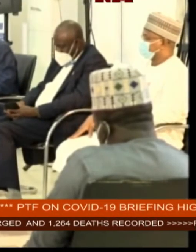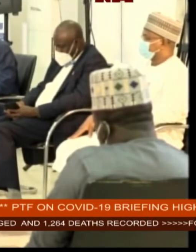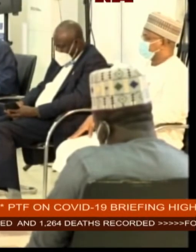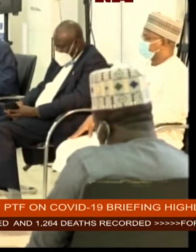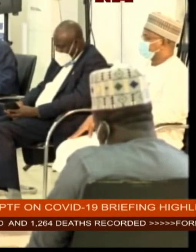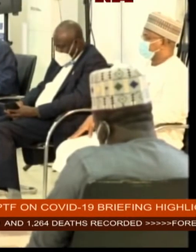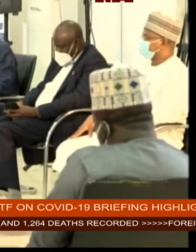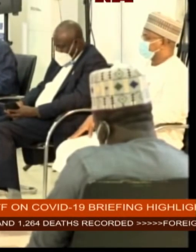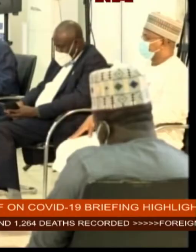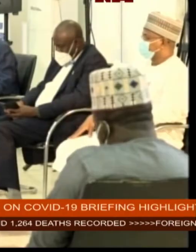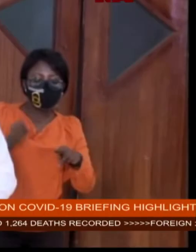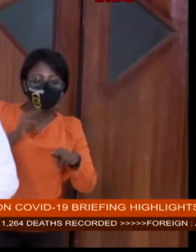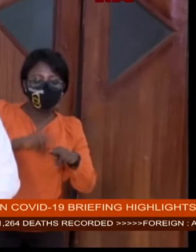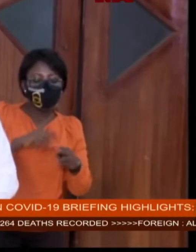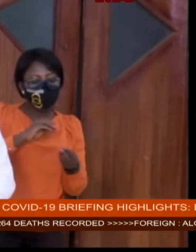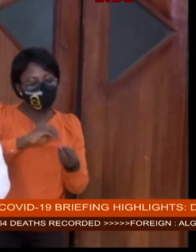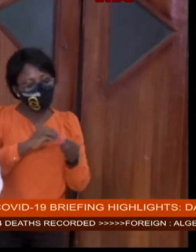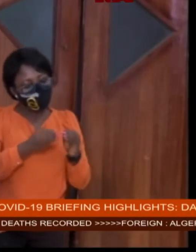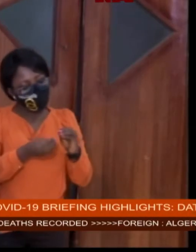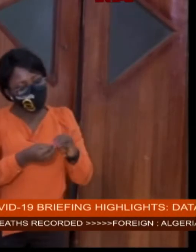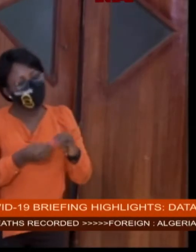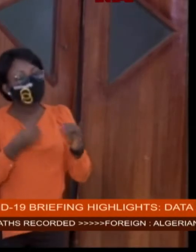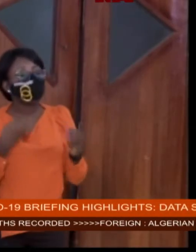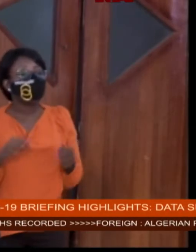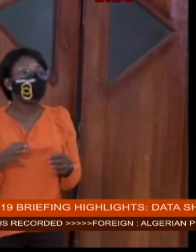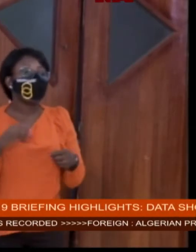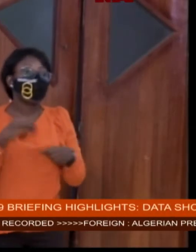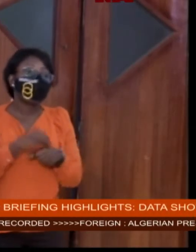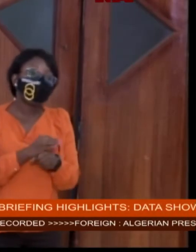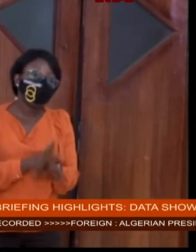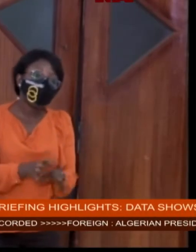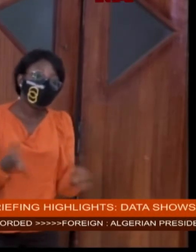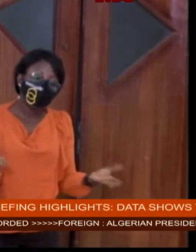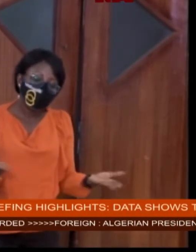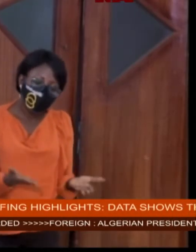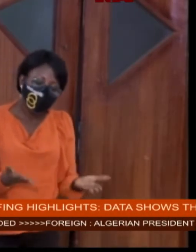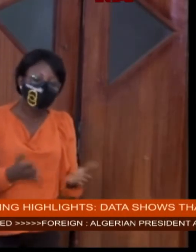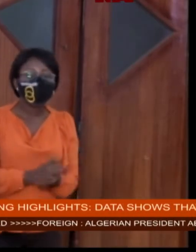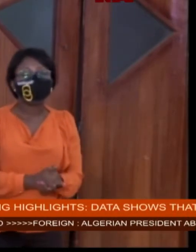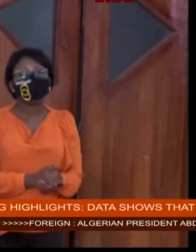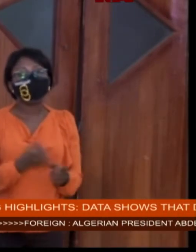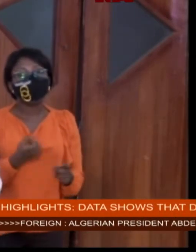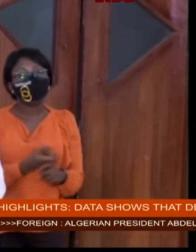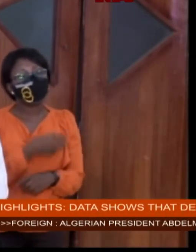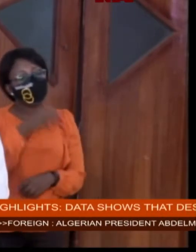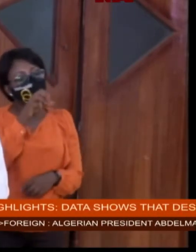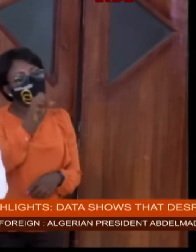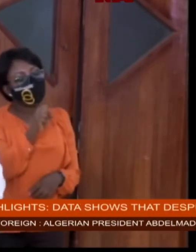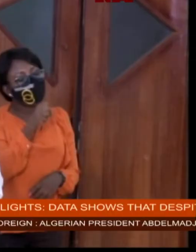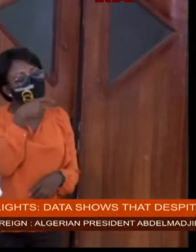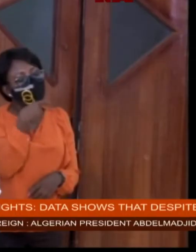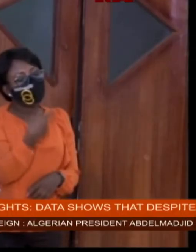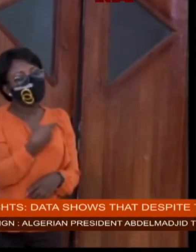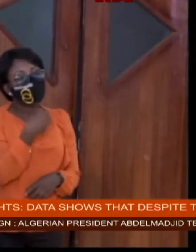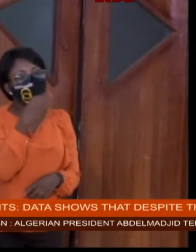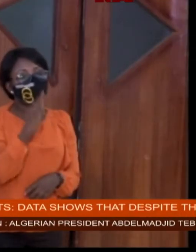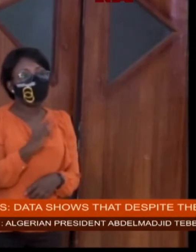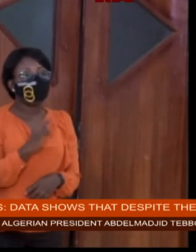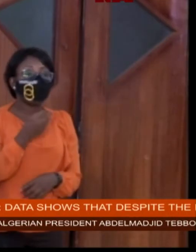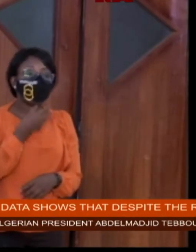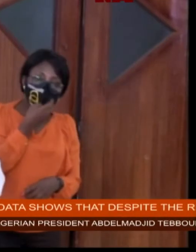the increasing, rising cases of transmission. From the SGF's remarks, we realized